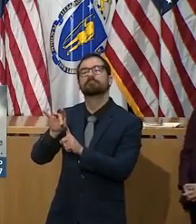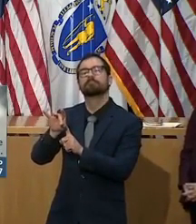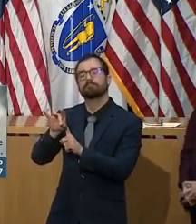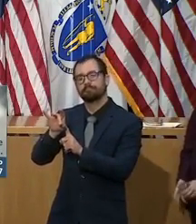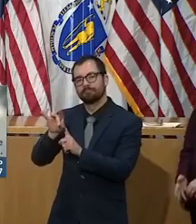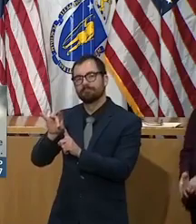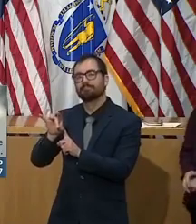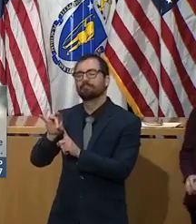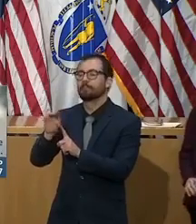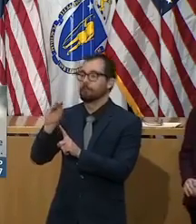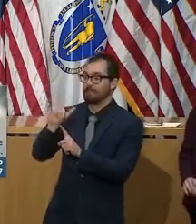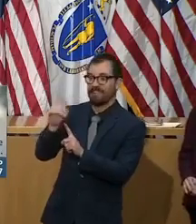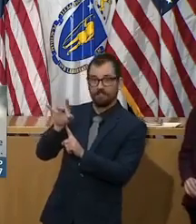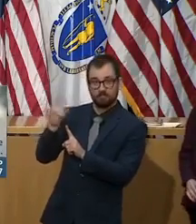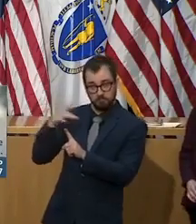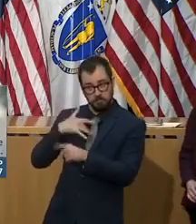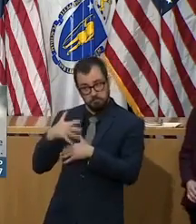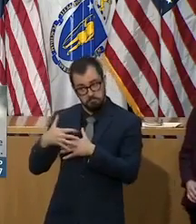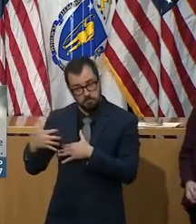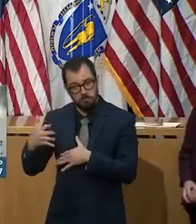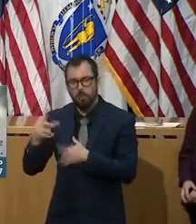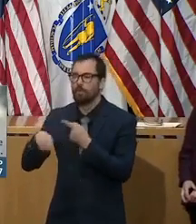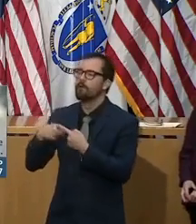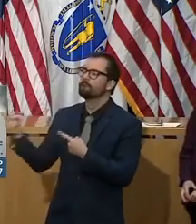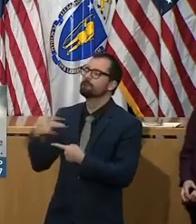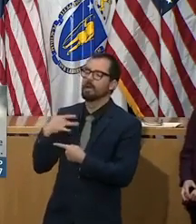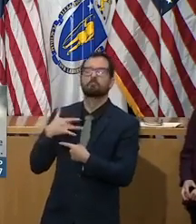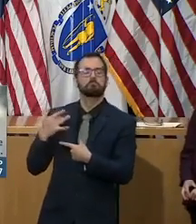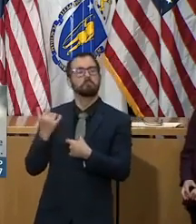to make other means of communication available to